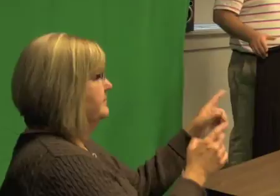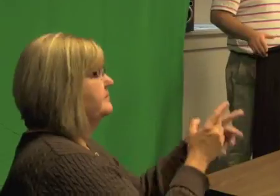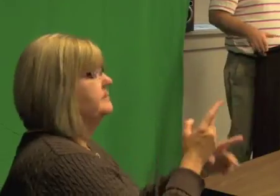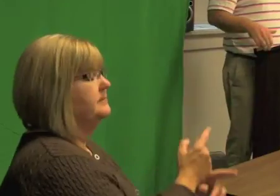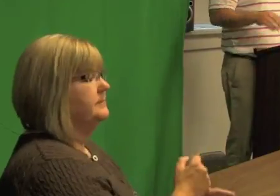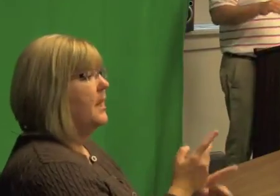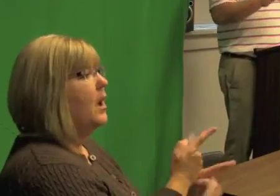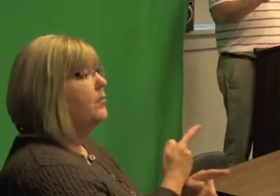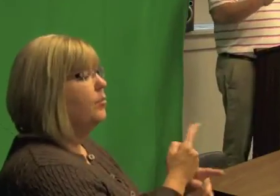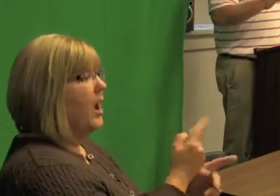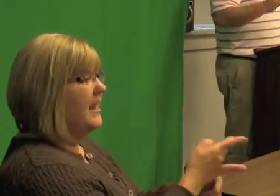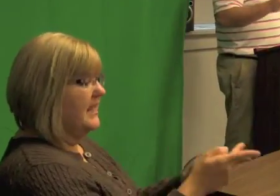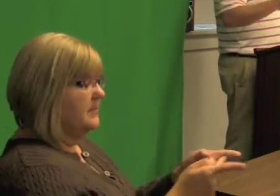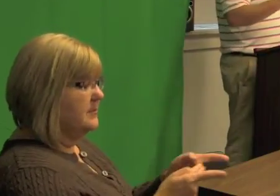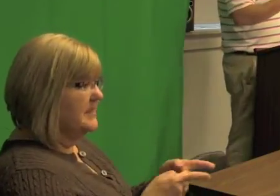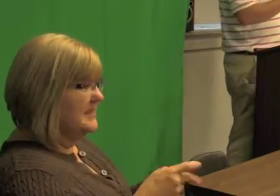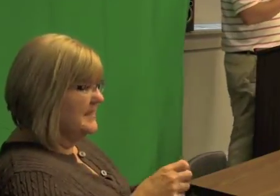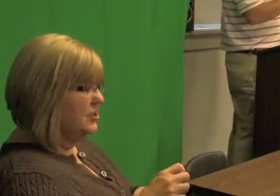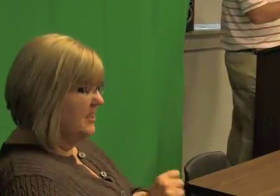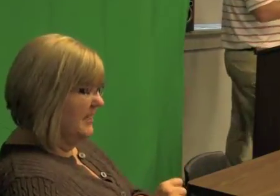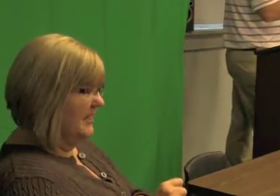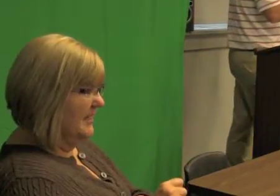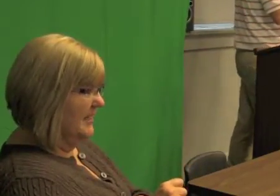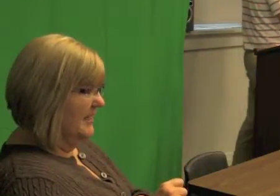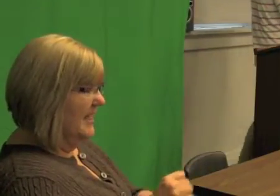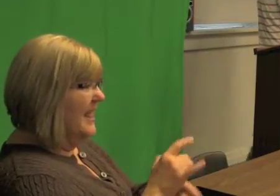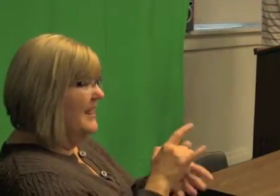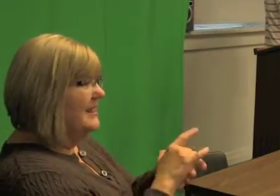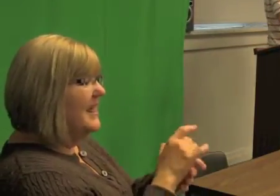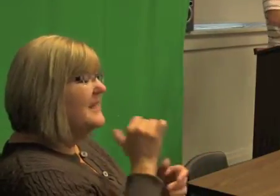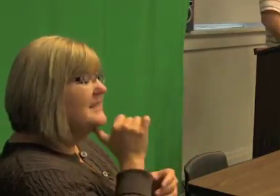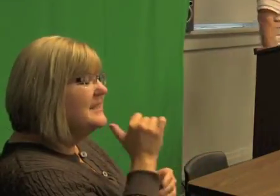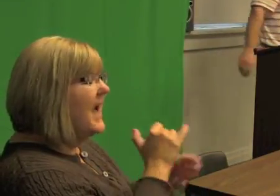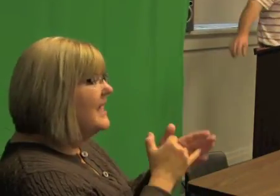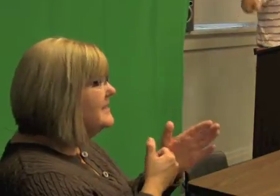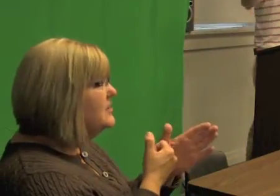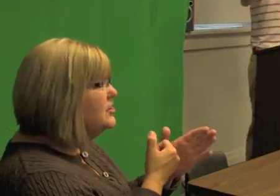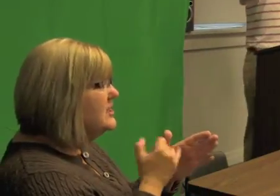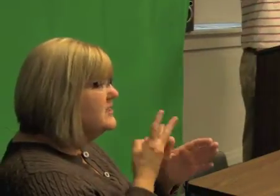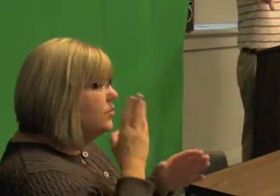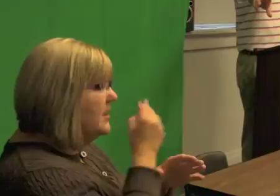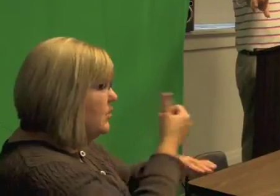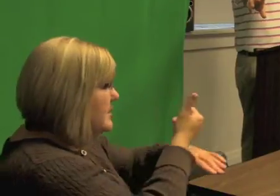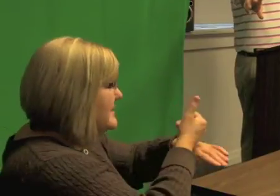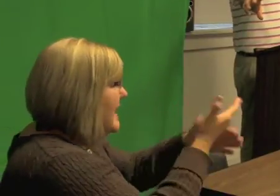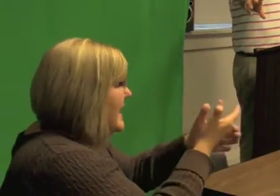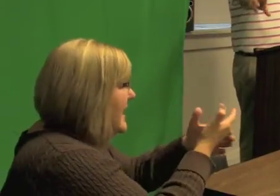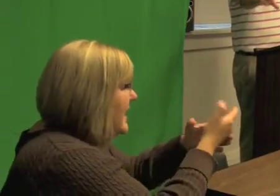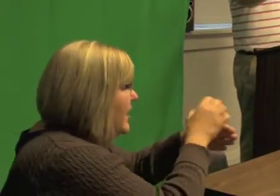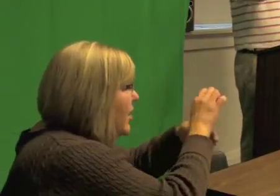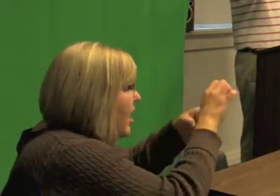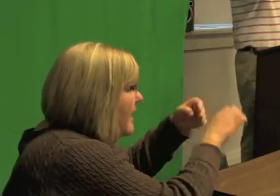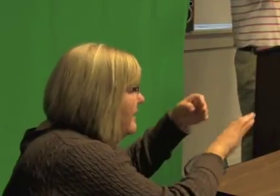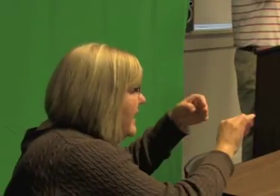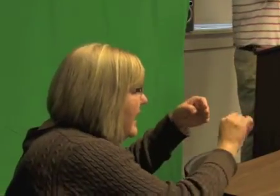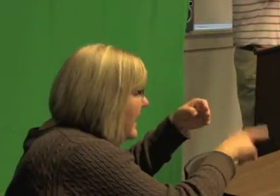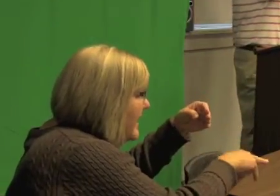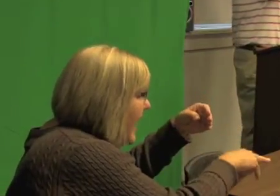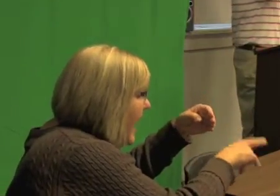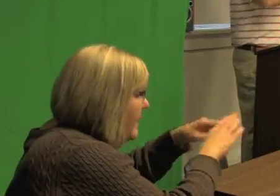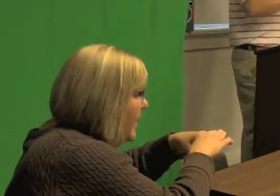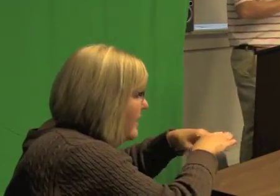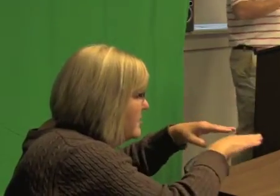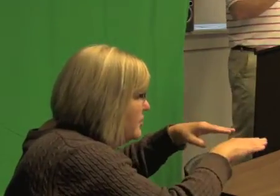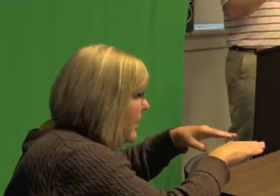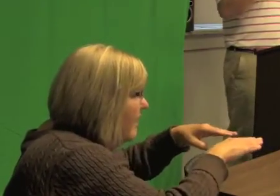Good job, Jacob. Product positioning. Product positioning is not just, we're going to set it here on the end cap. We're going to put it eye